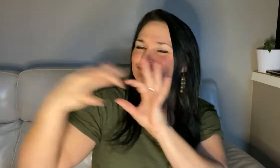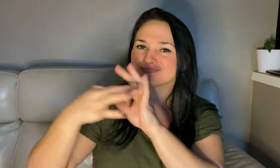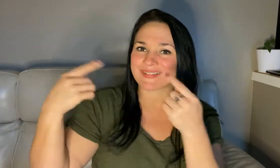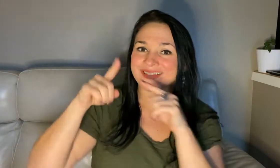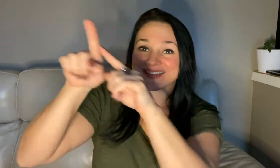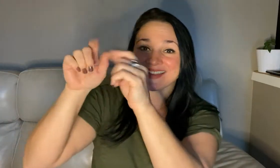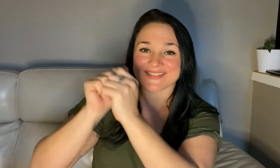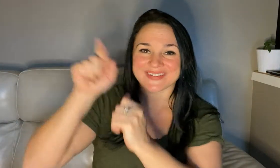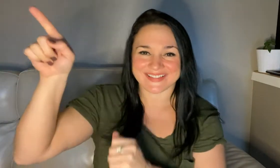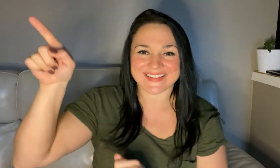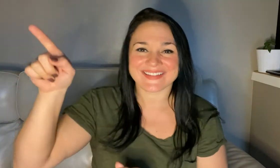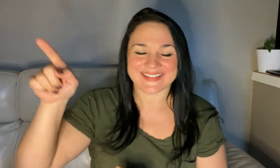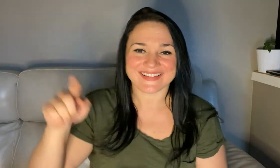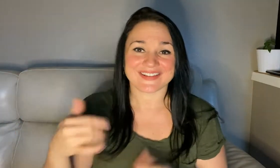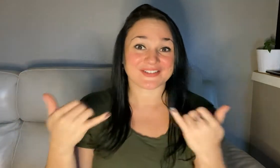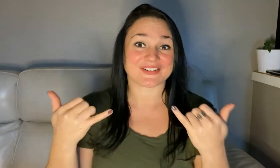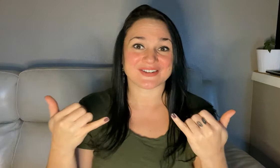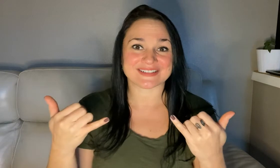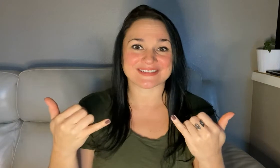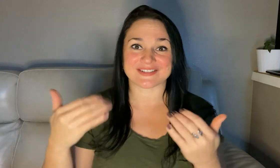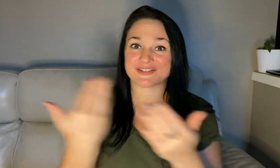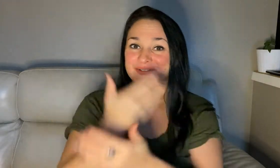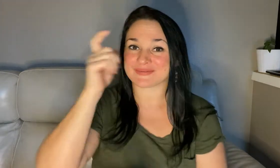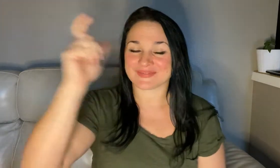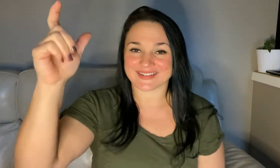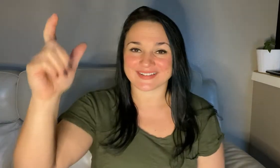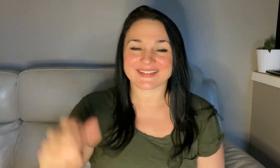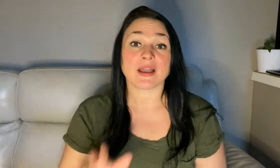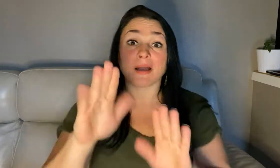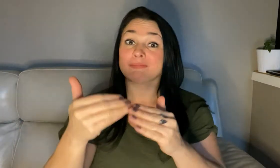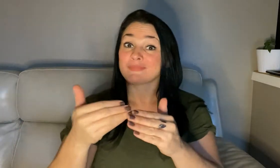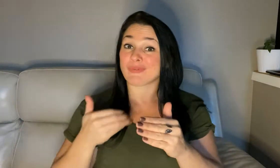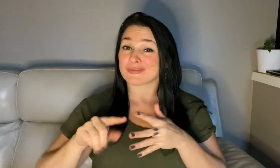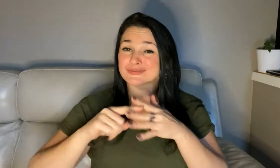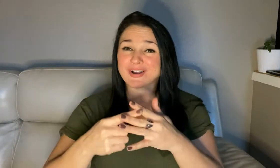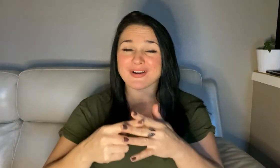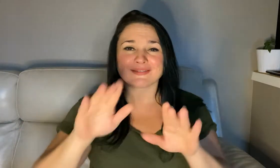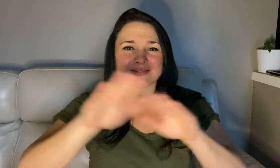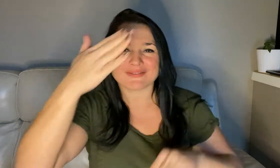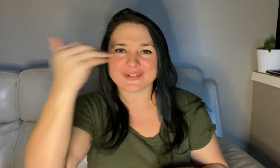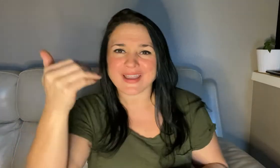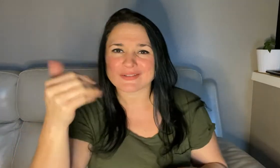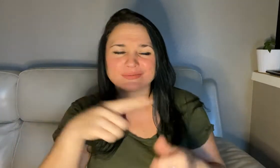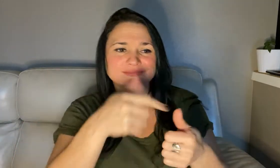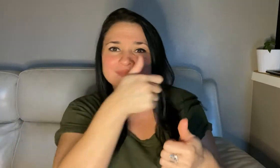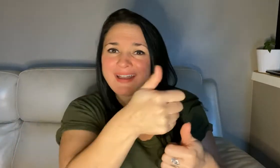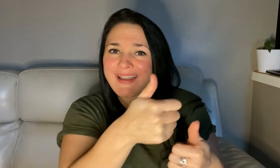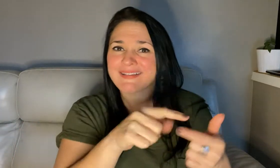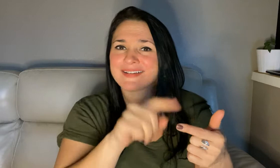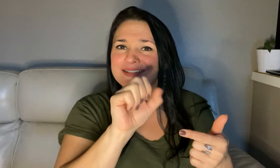know to help yourself to connect and align with this new moon. Oh, before we start, don't